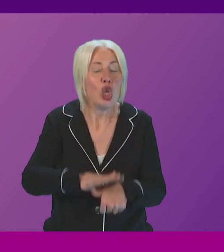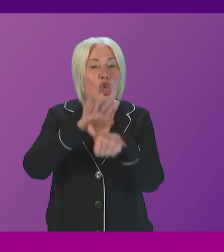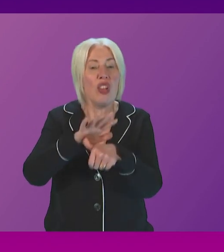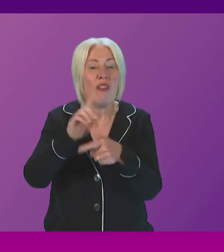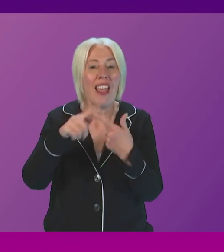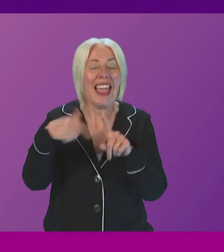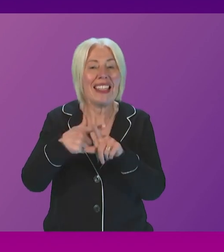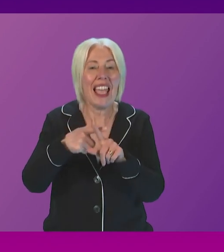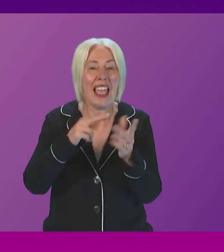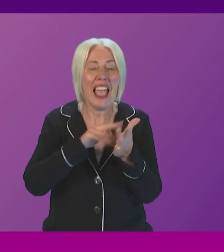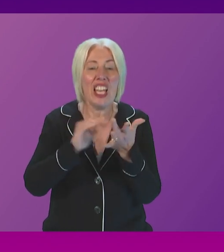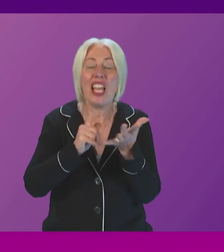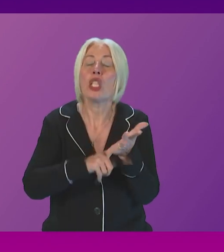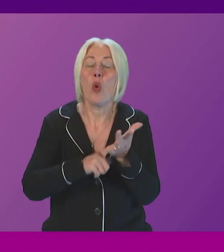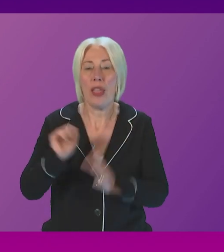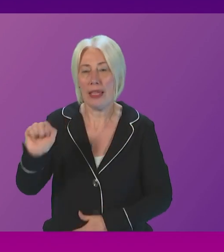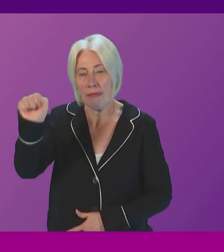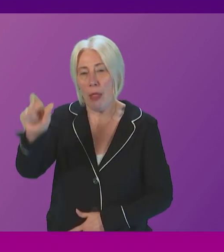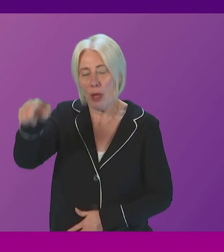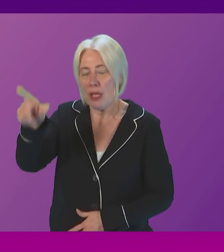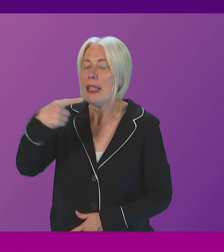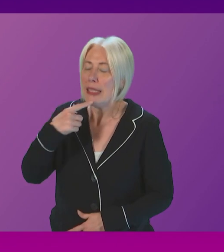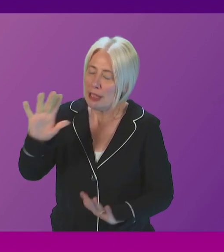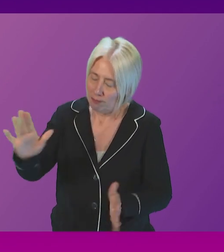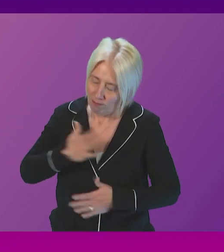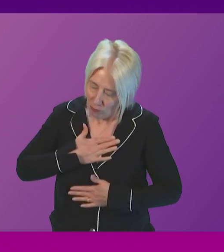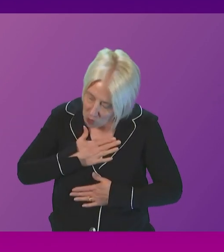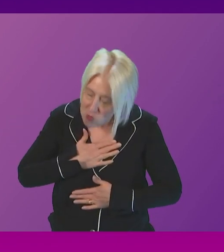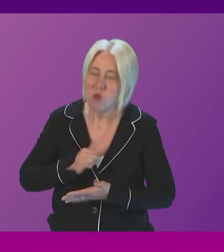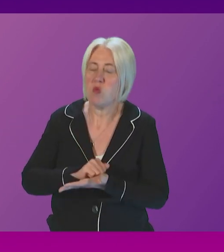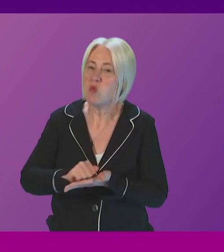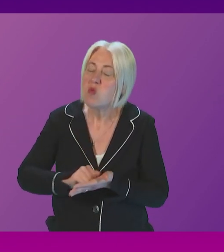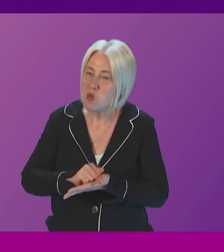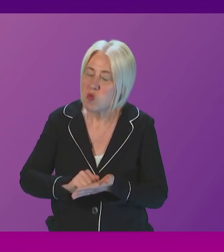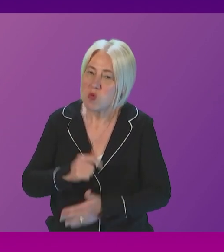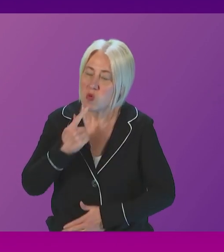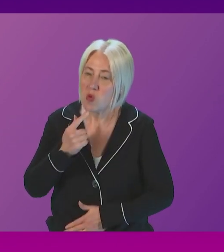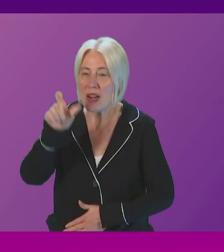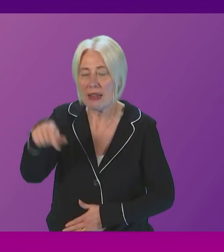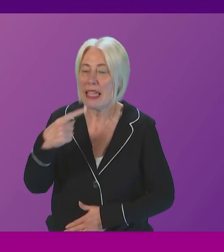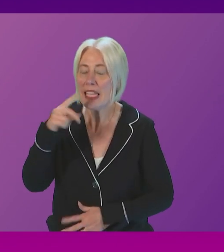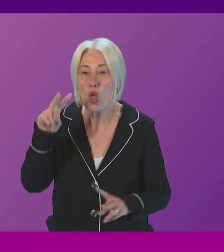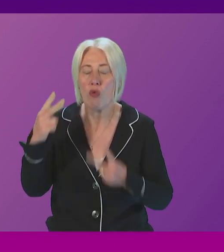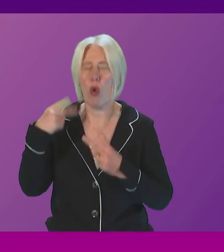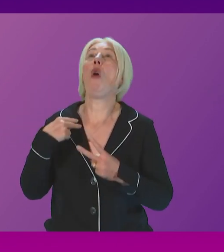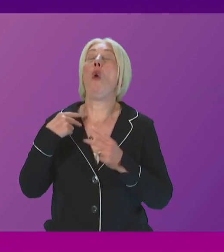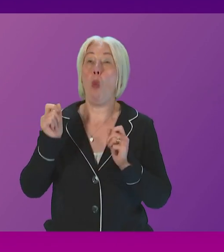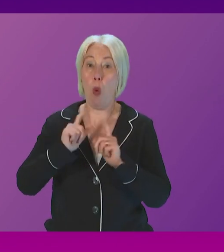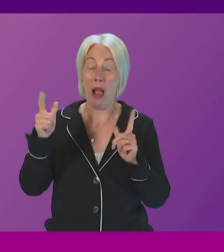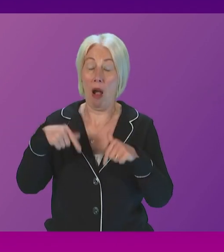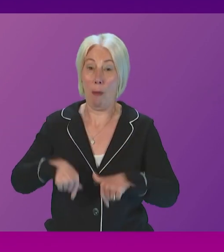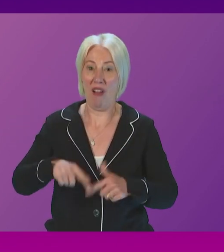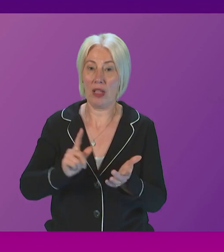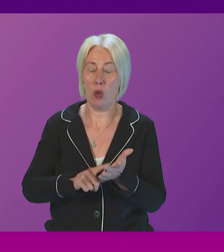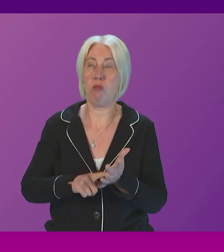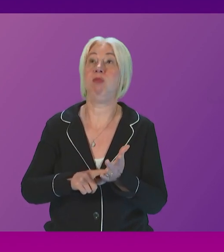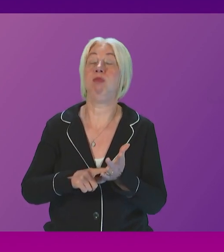Lothian. To his credit, Mr Campbell made a sincere apology. The review, he said, was a wake-up call in Lothian. And